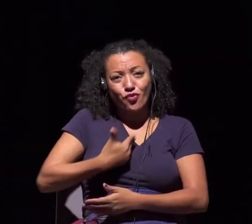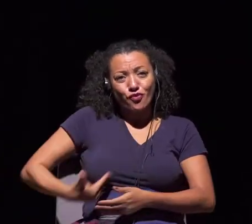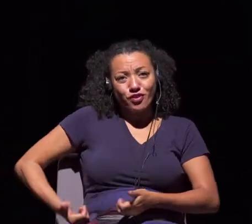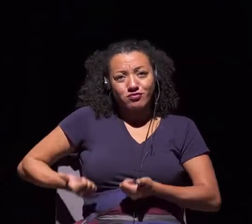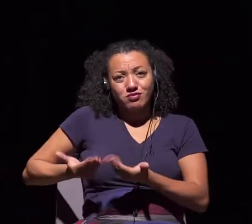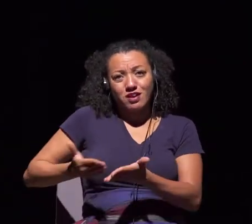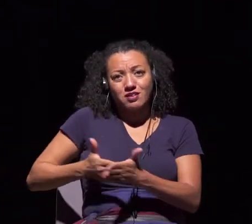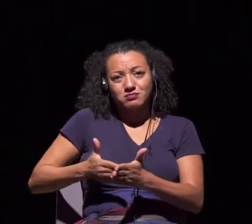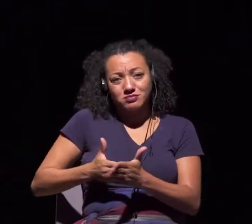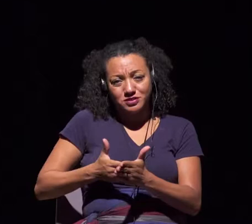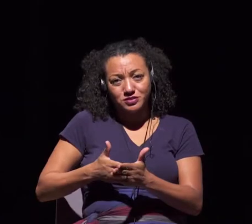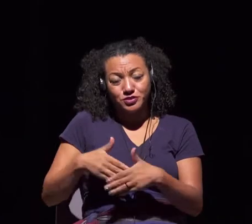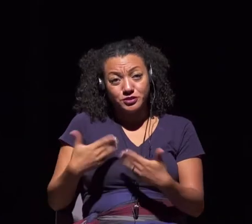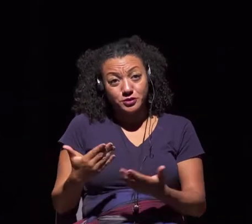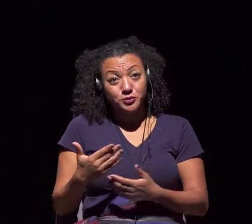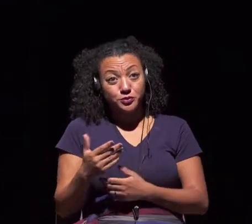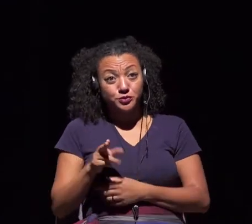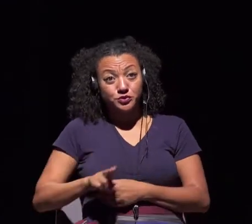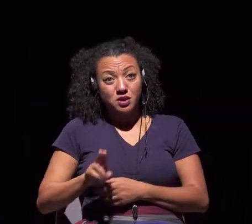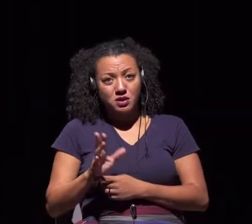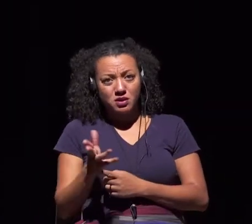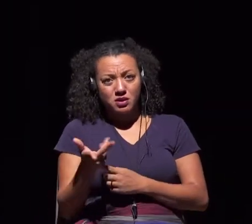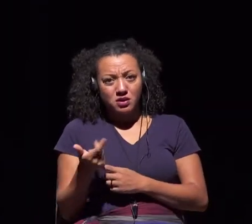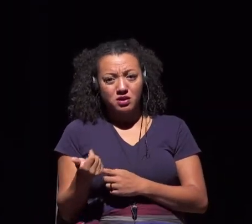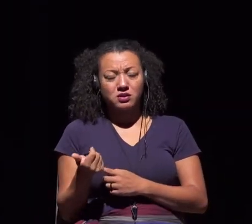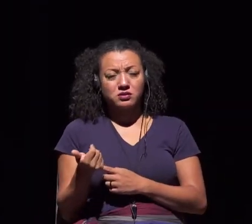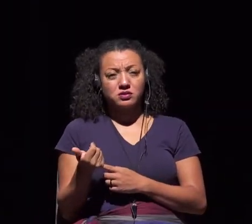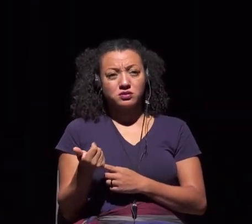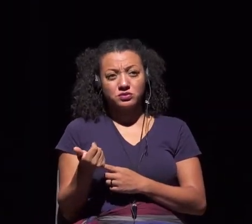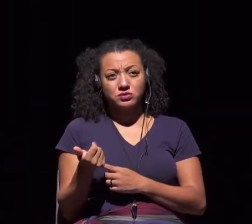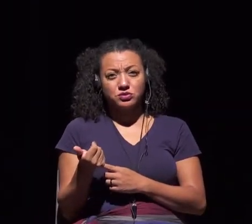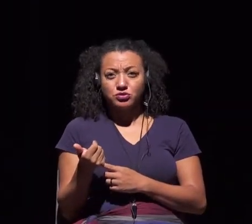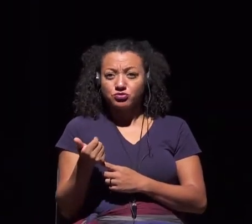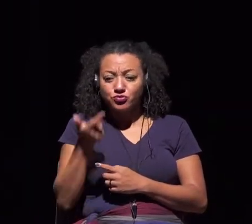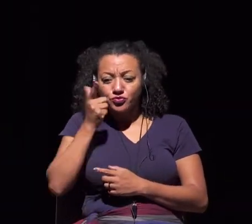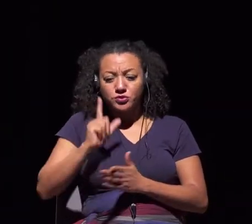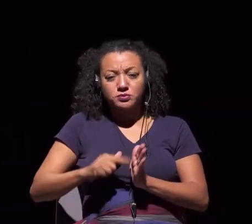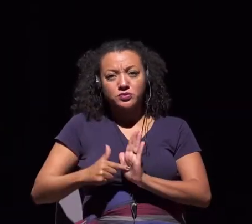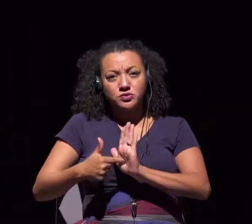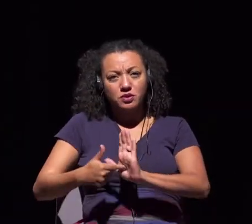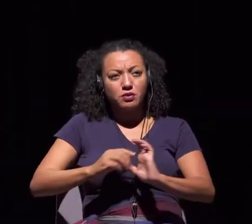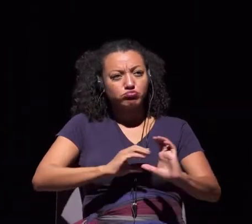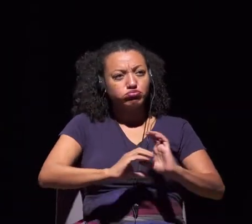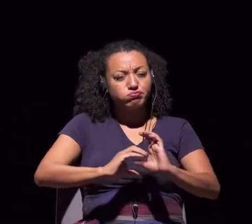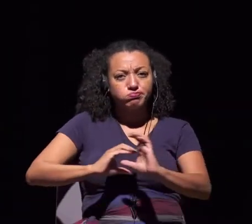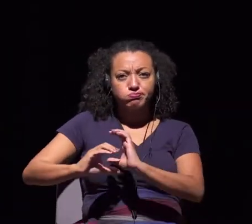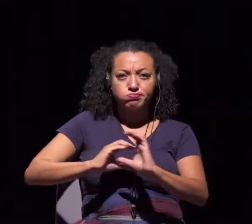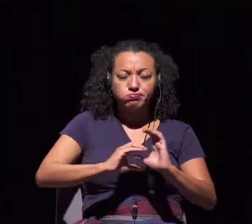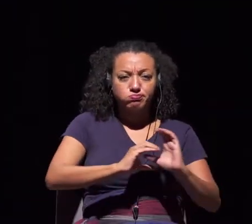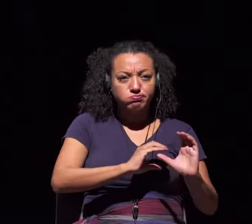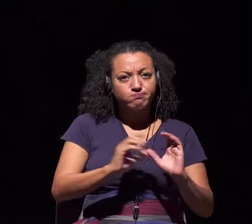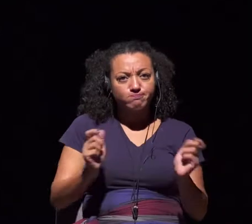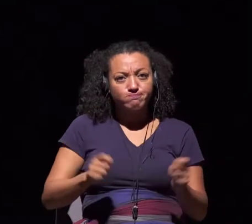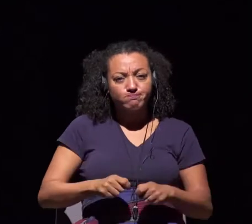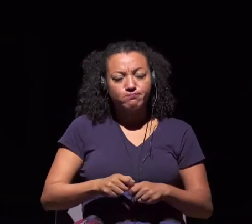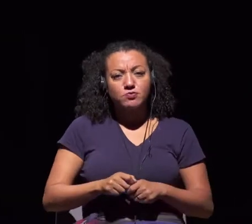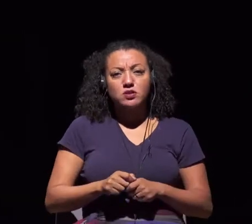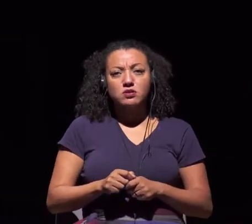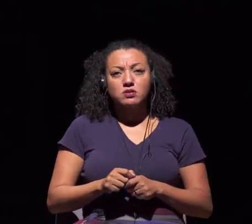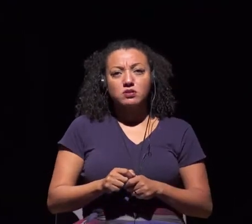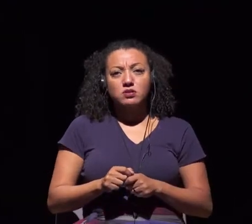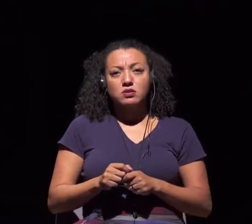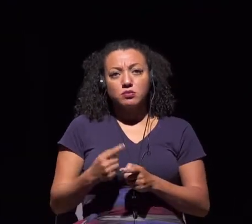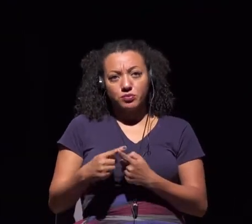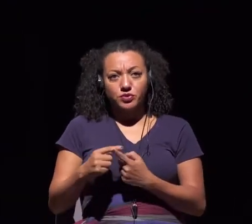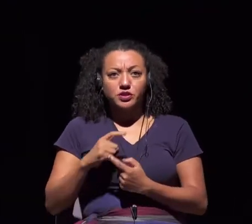to not only express myself, but really to communicate with other people beyond my immediate family and friends.